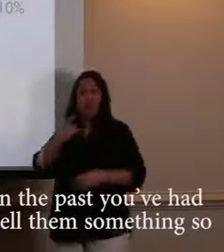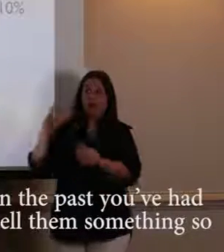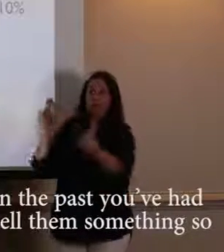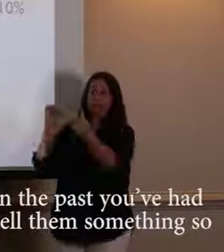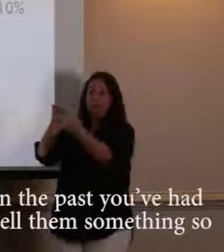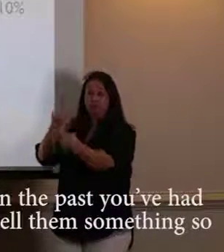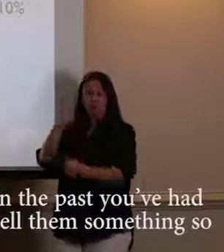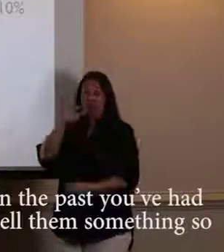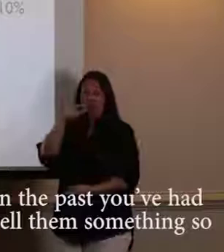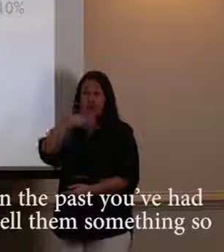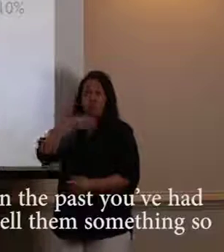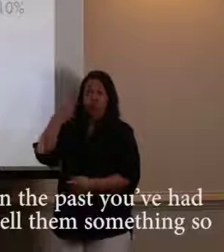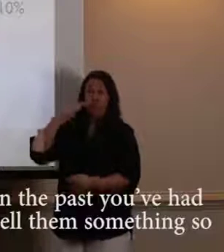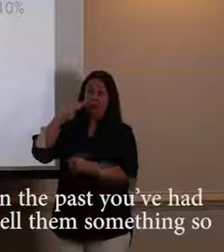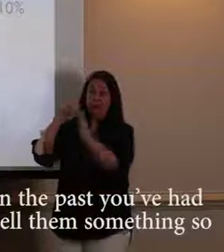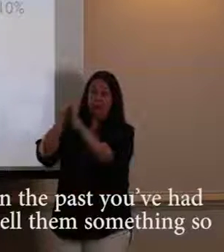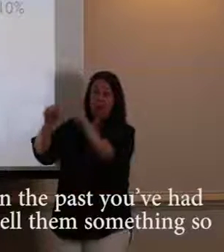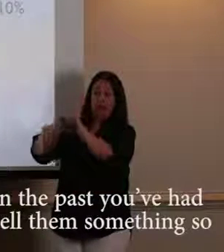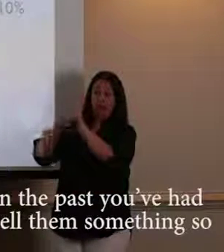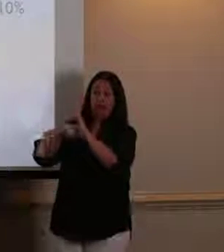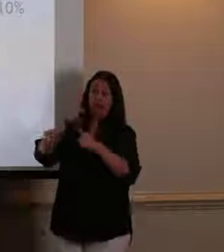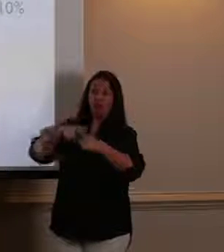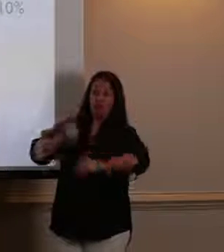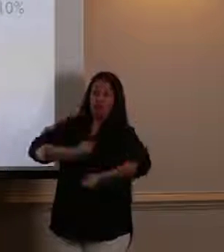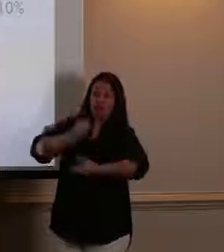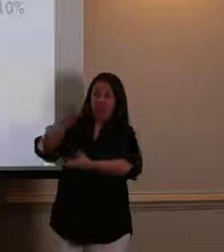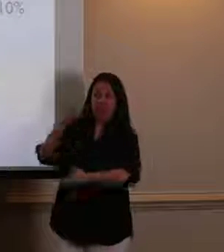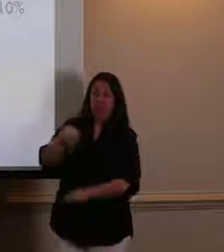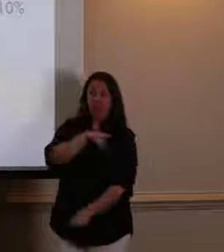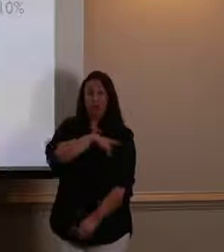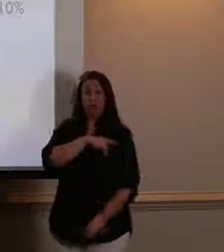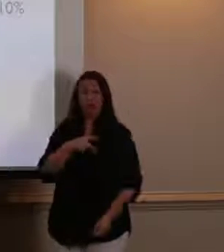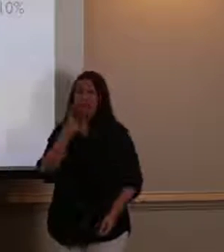you have had negative experiences with to tell them something so personal? Probably not.